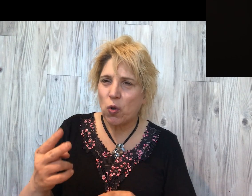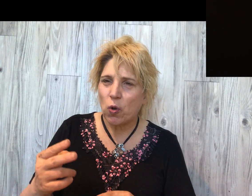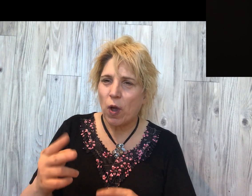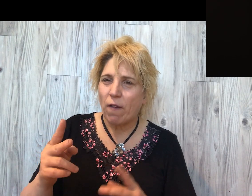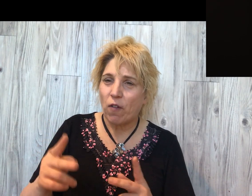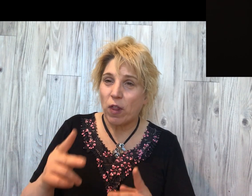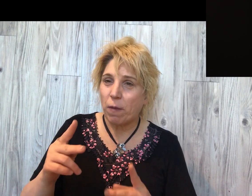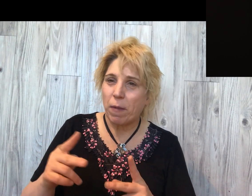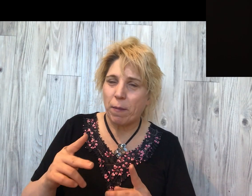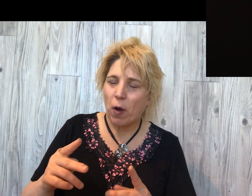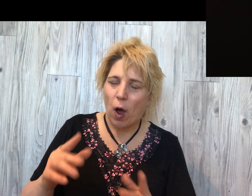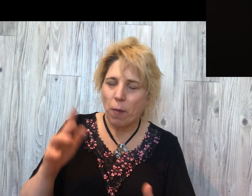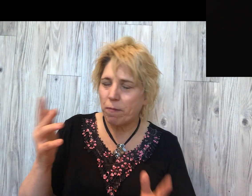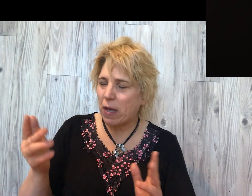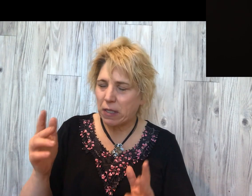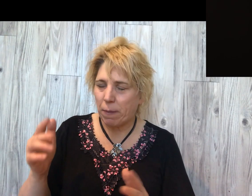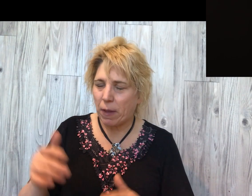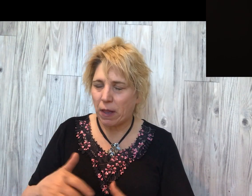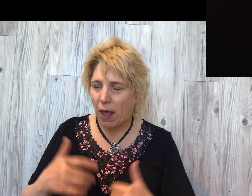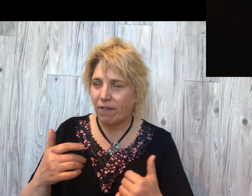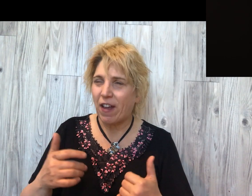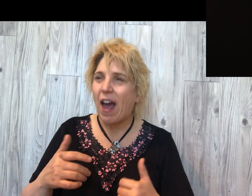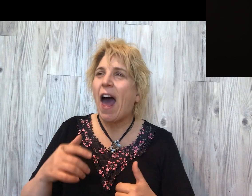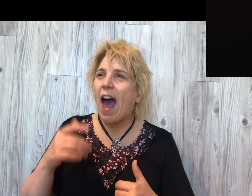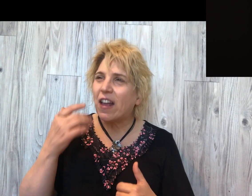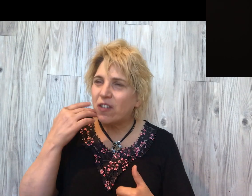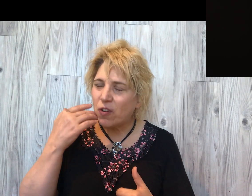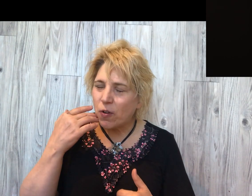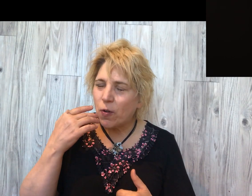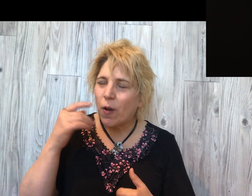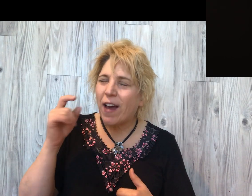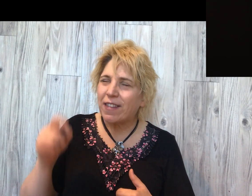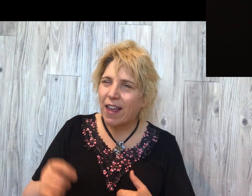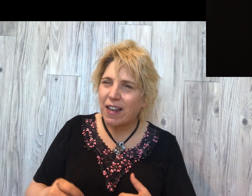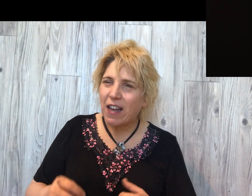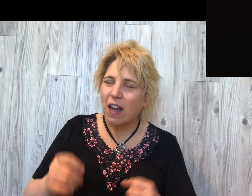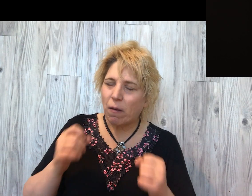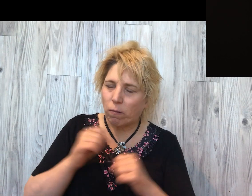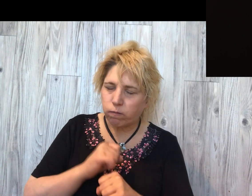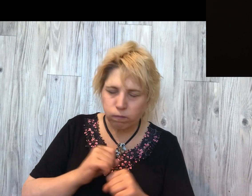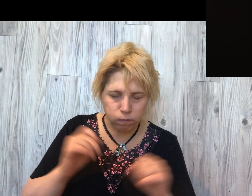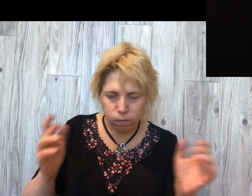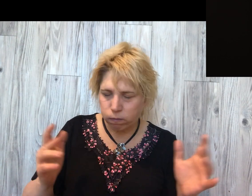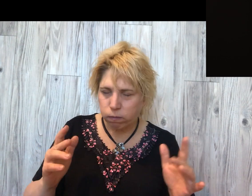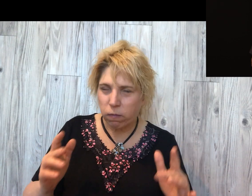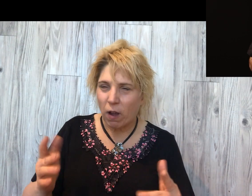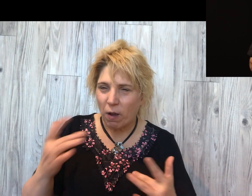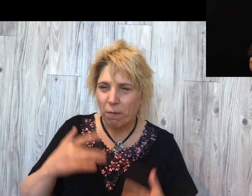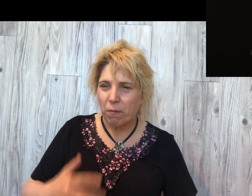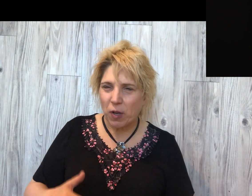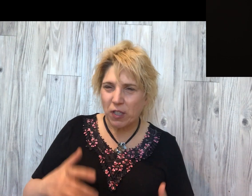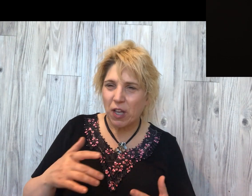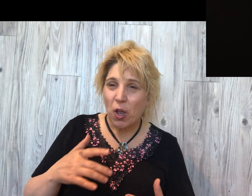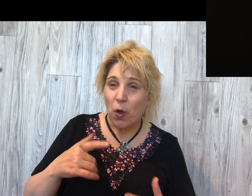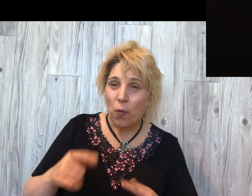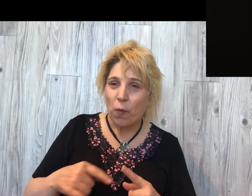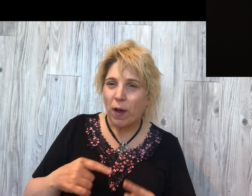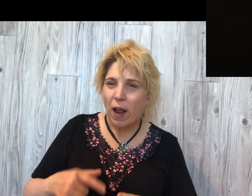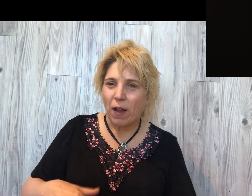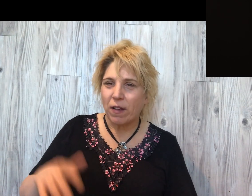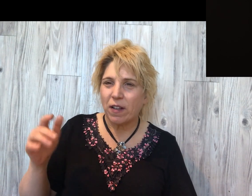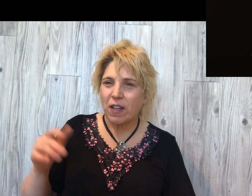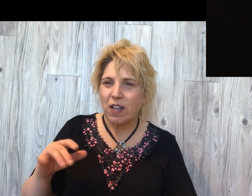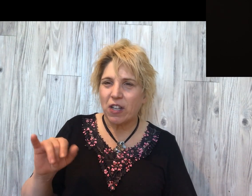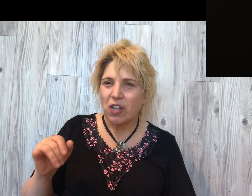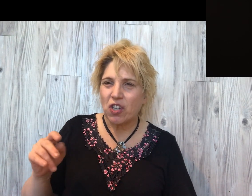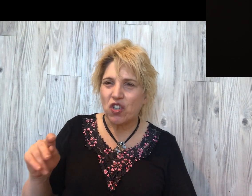for those who had messed up in life and knew they needed mercy. When my kids were younger, I raised two boys,